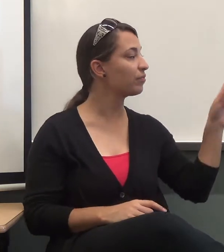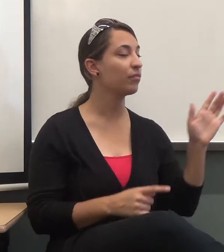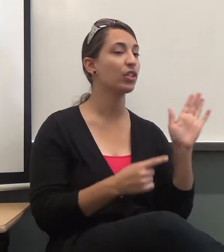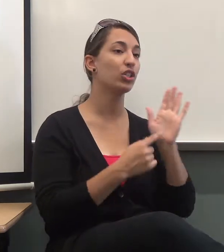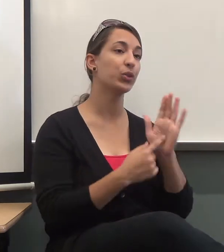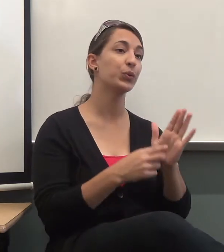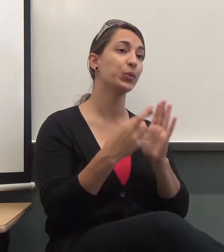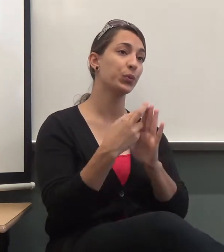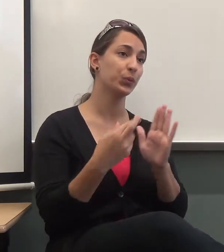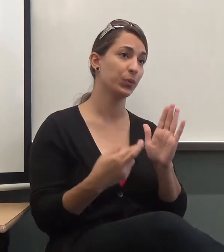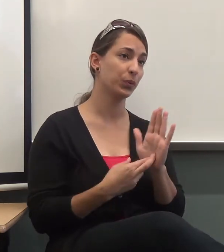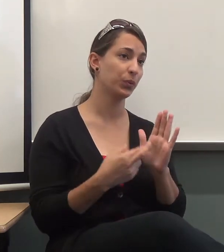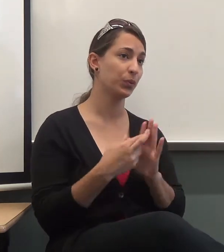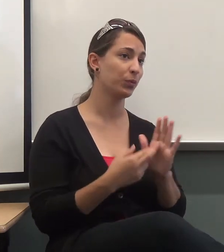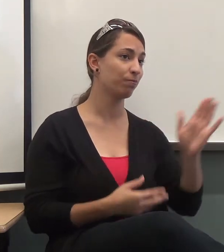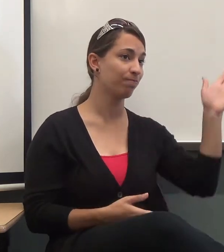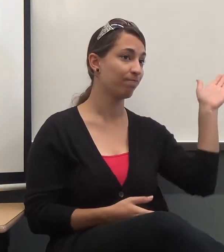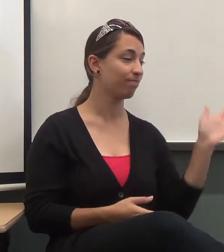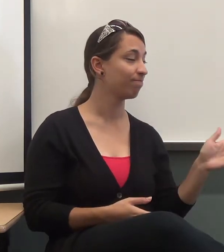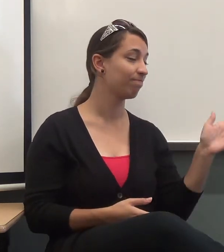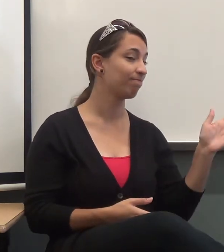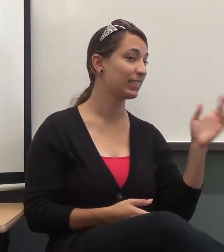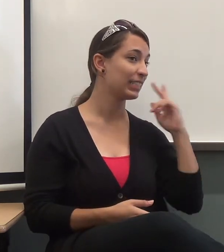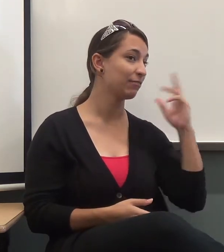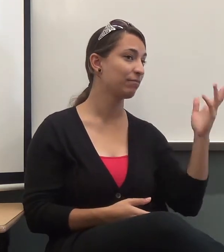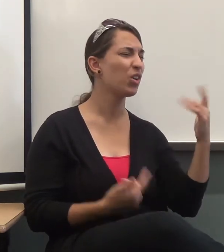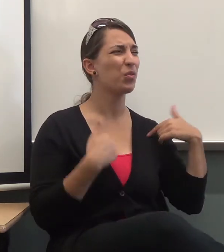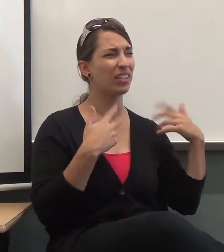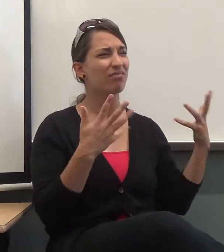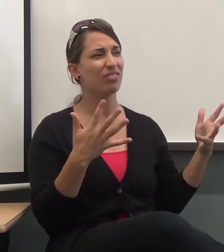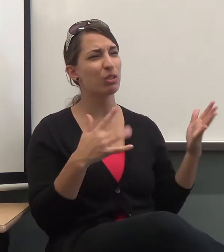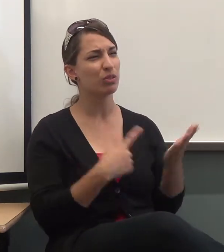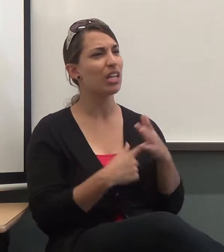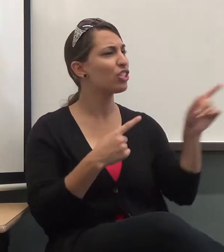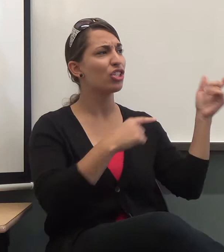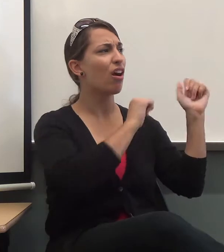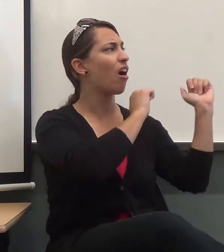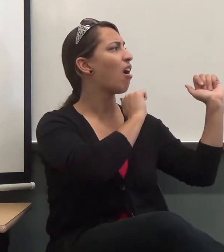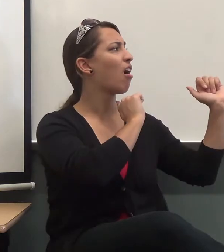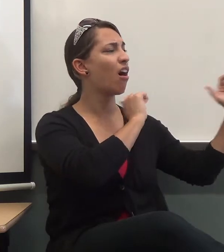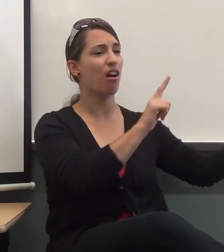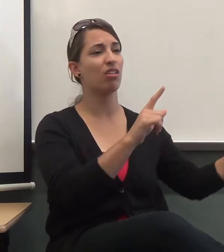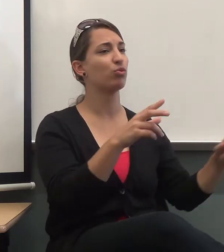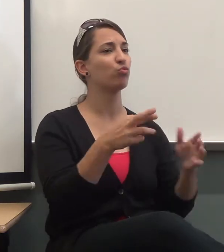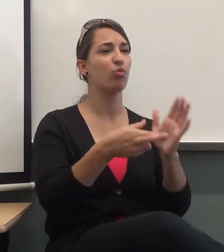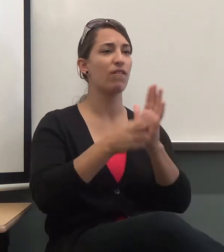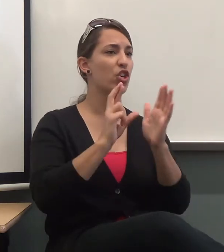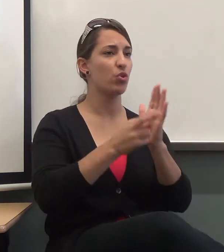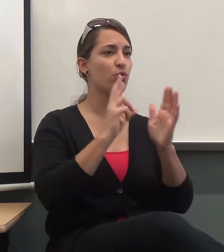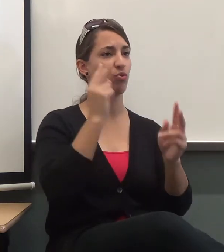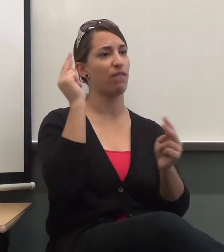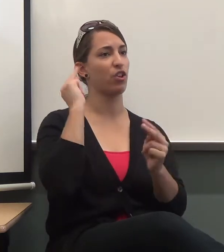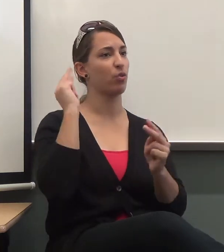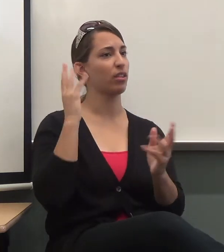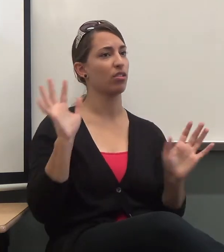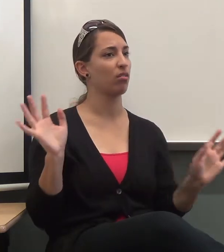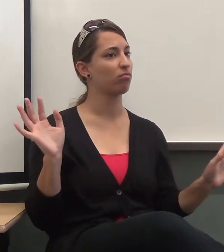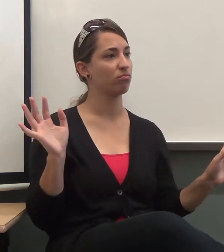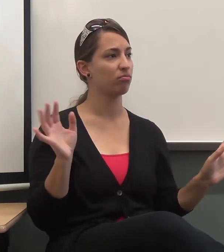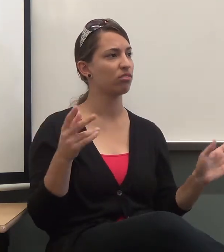for subordinating conjunctions. Remember that we went over this already. Just I'll review. You guys have seen all this. You've heard all this. Okay. So